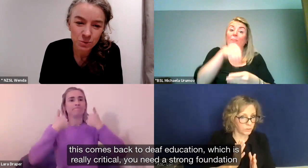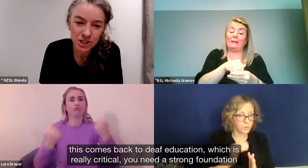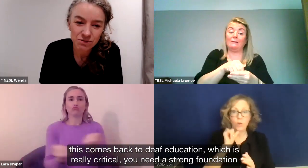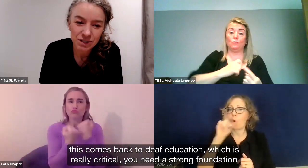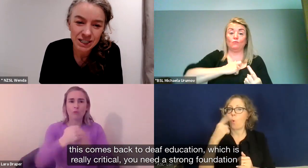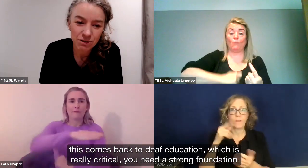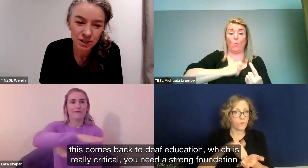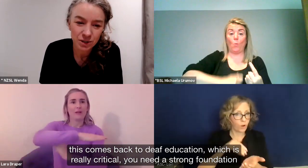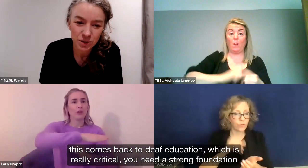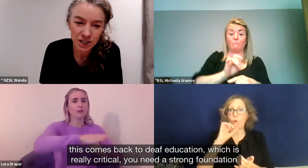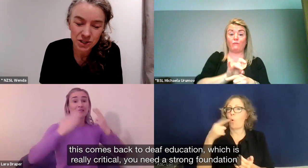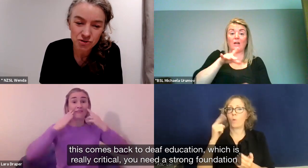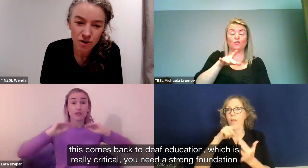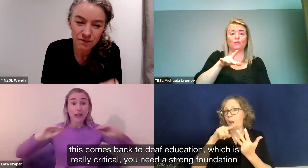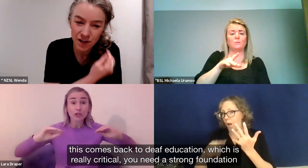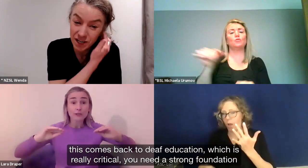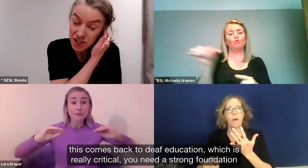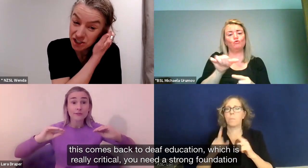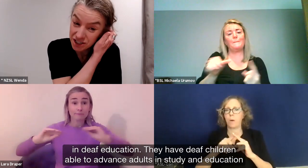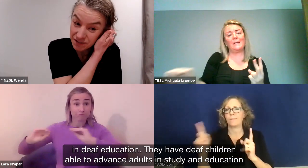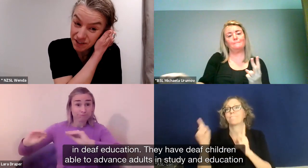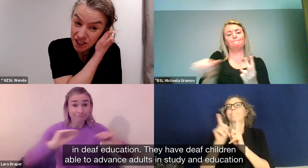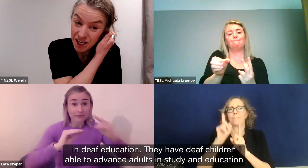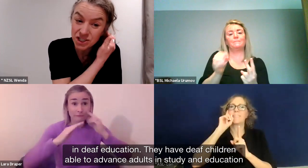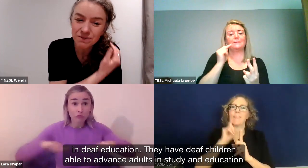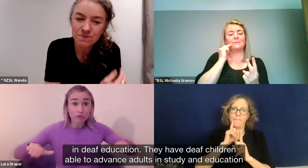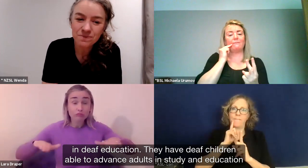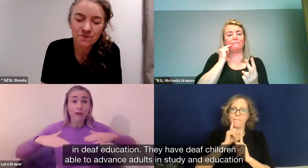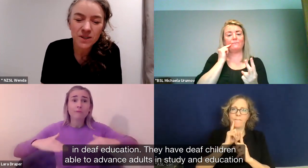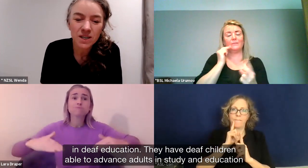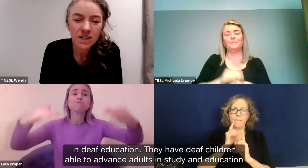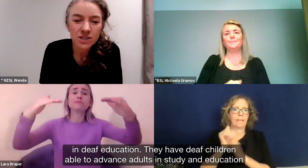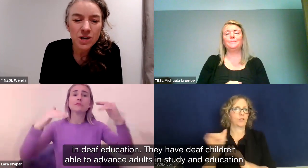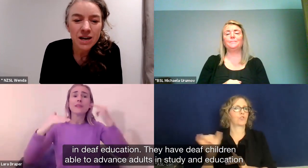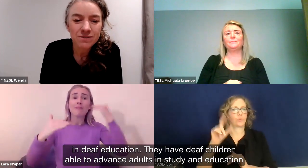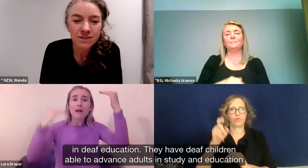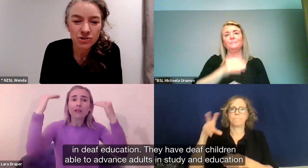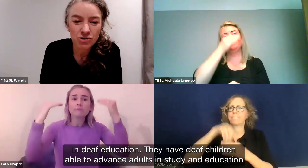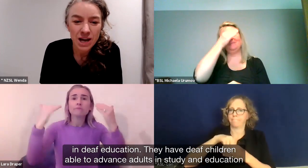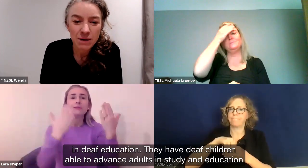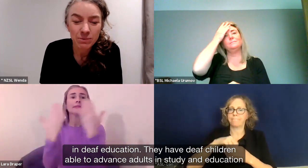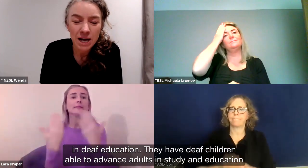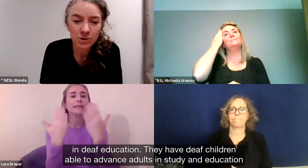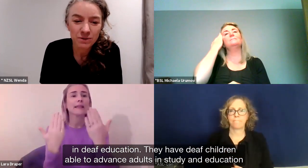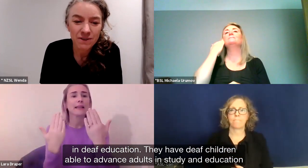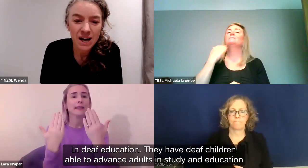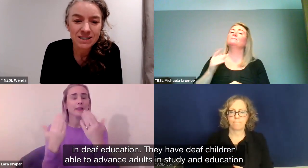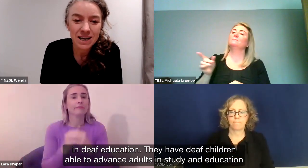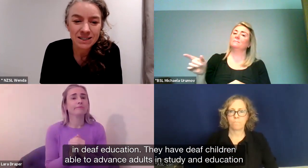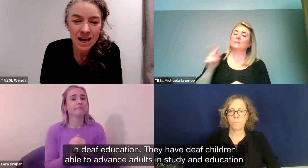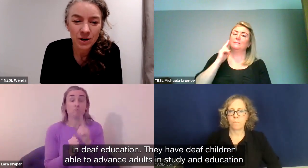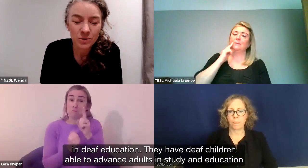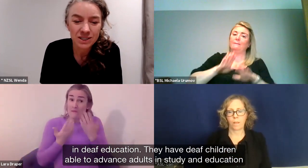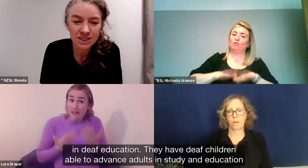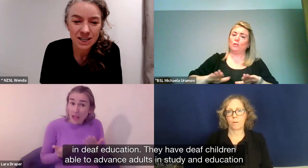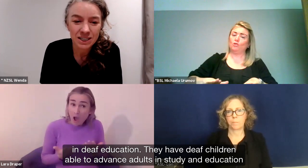education, which is really critical. You need a strong foundation in deaf education. So you have deaf children able to advance